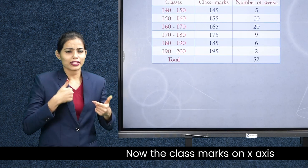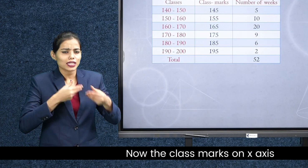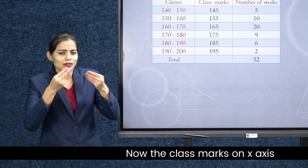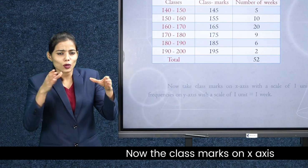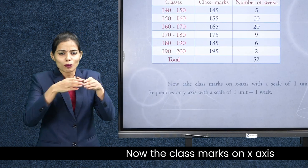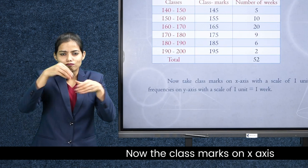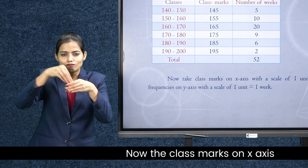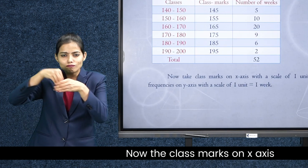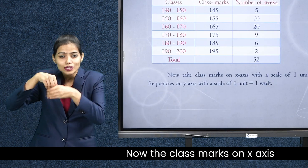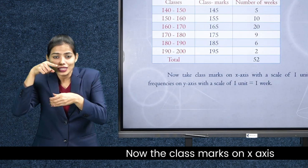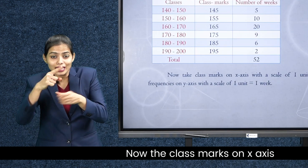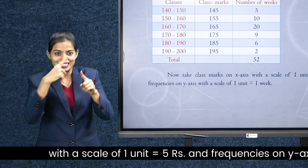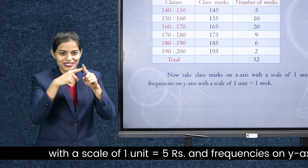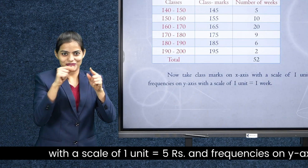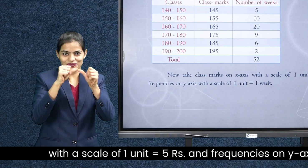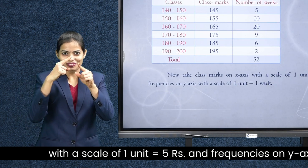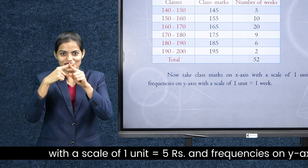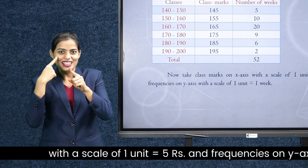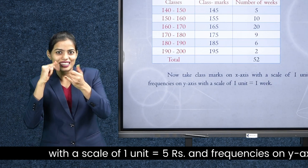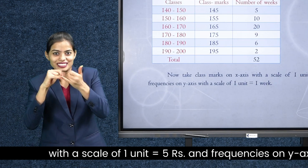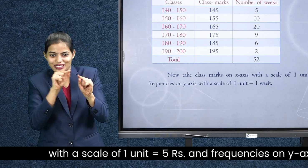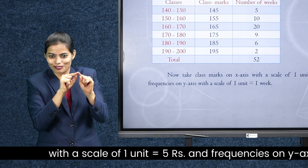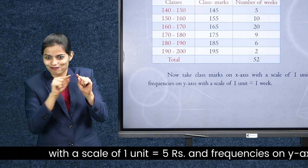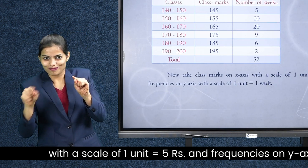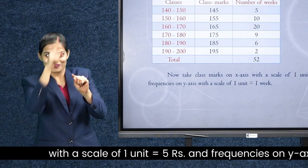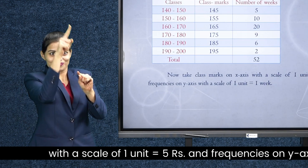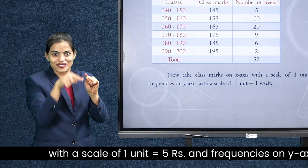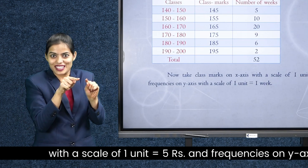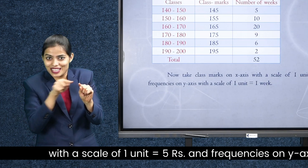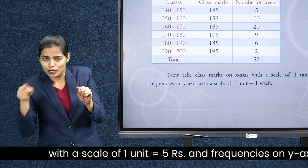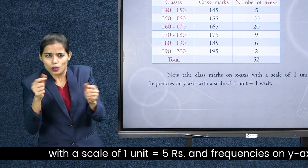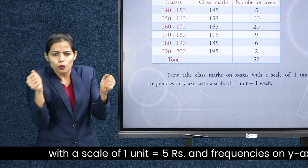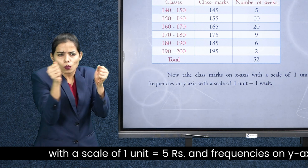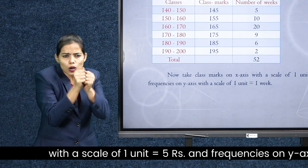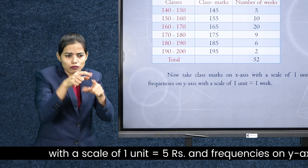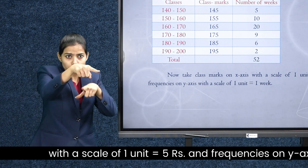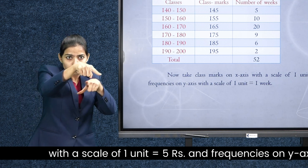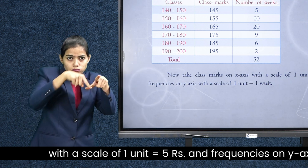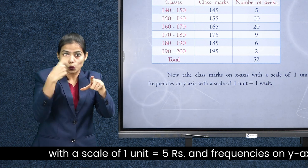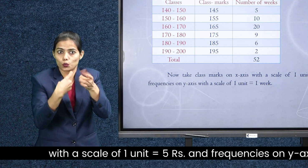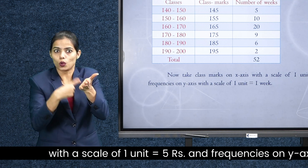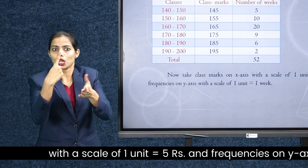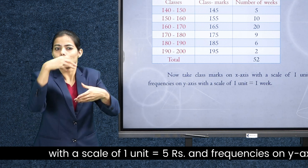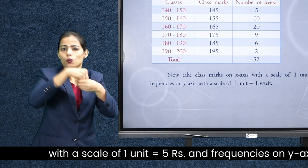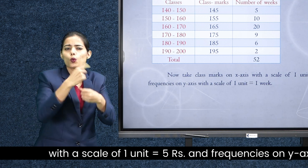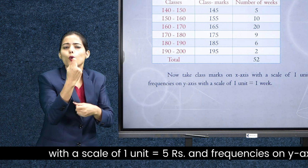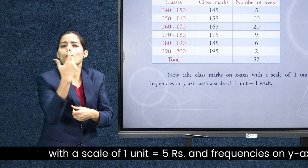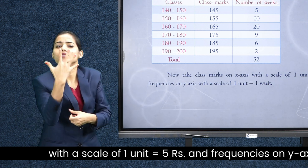Now, take class marks on x-axis with a scale of 1 unit is equal to 5 rupees and frequencies on